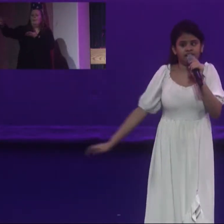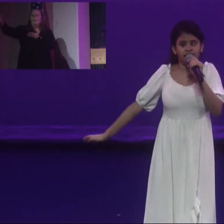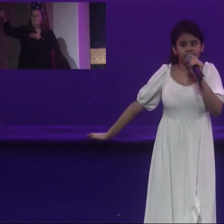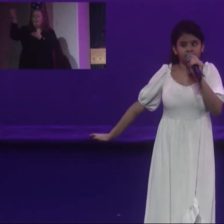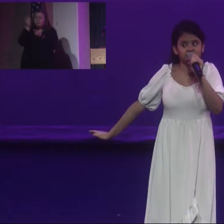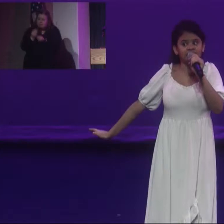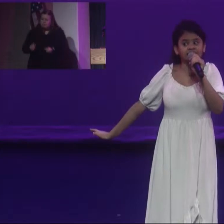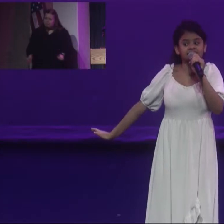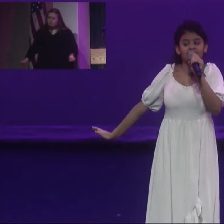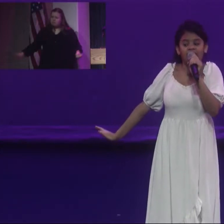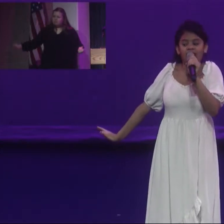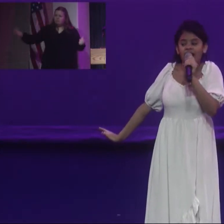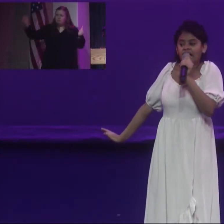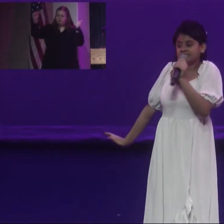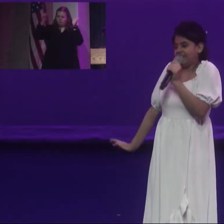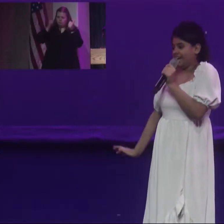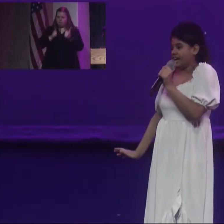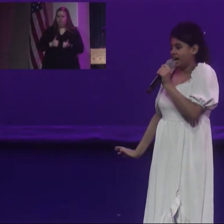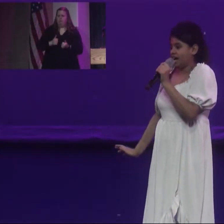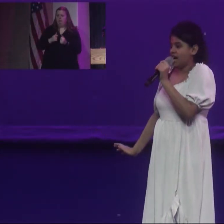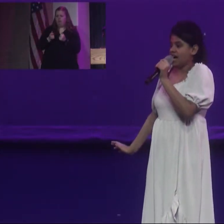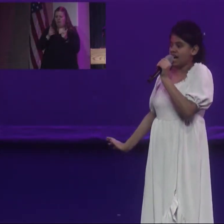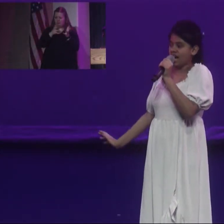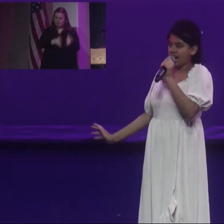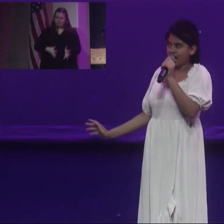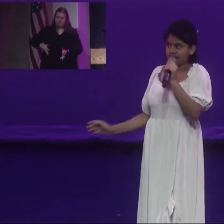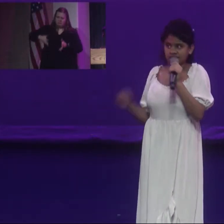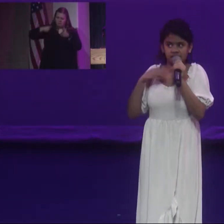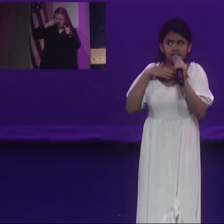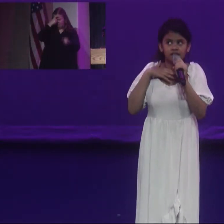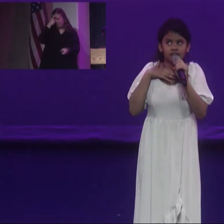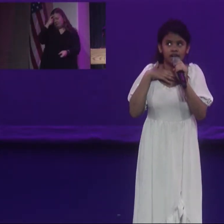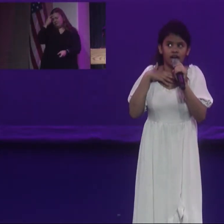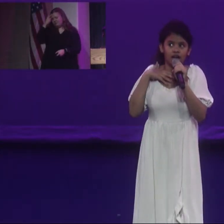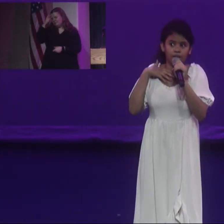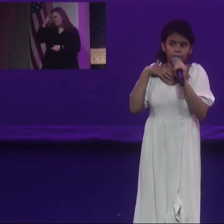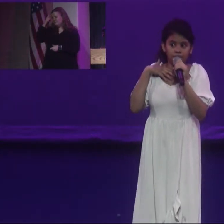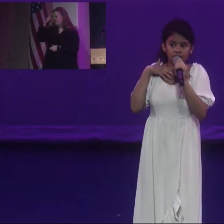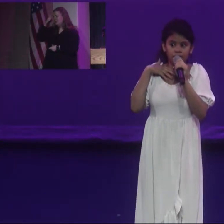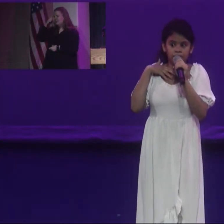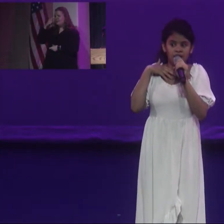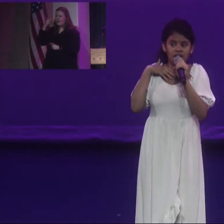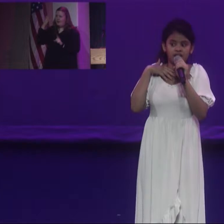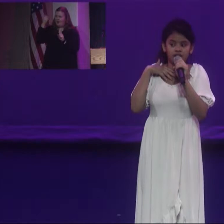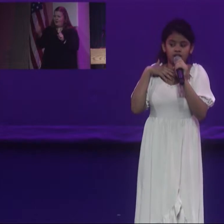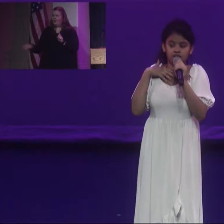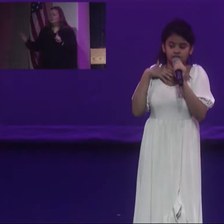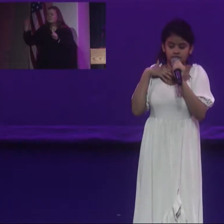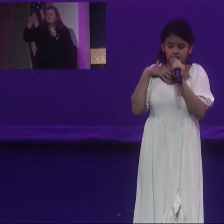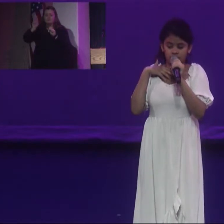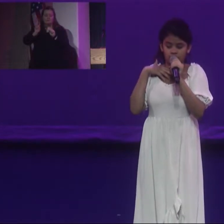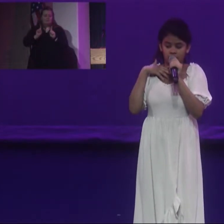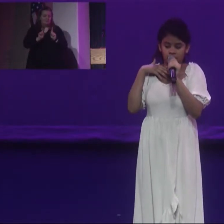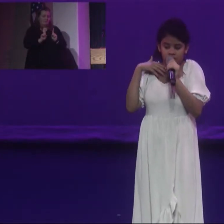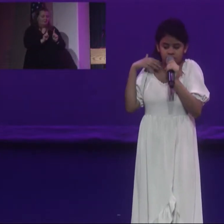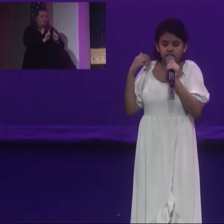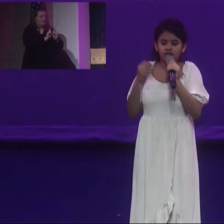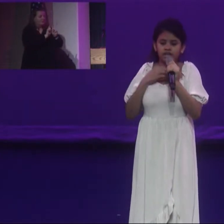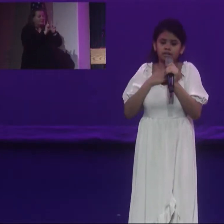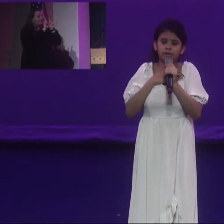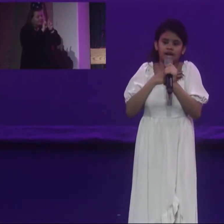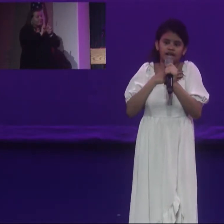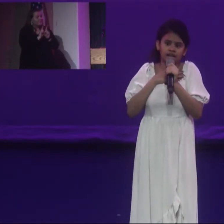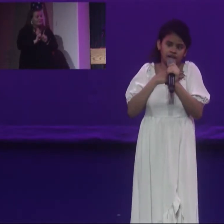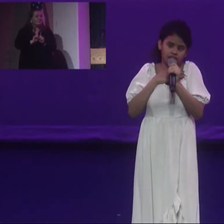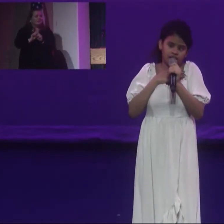and leaves its scars behind. I'll be by your side